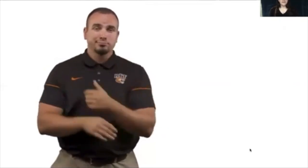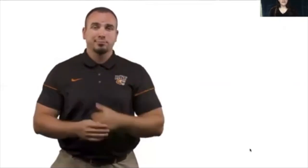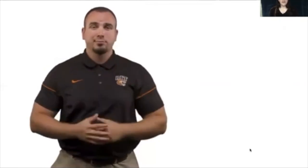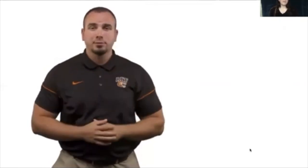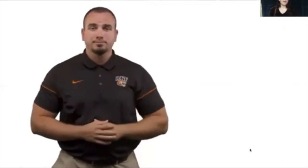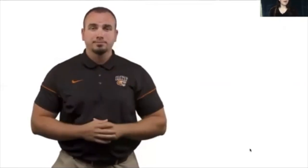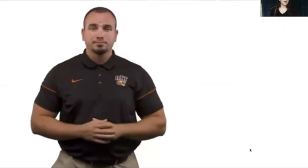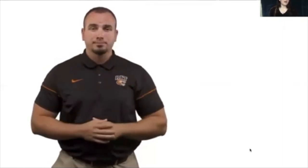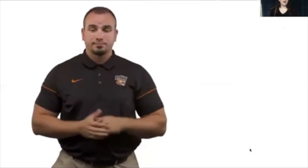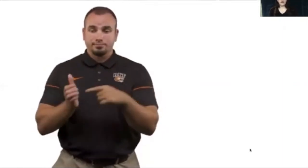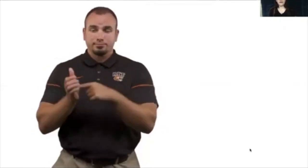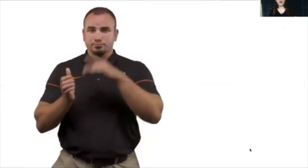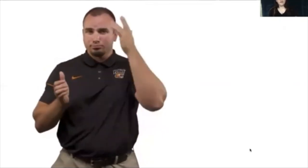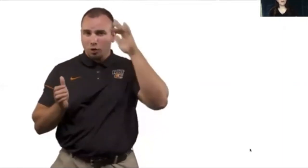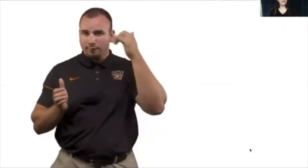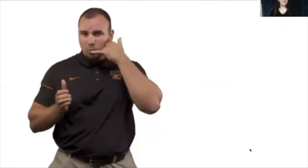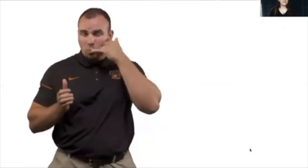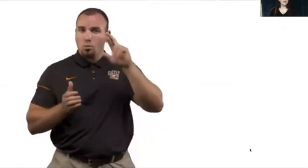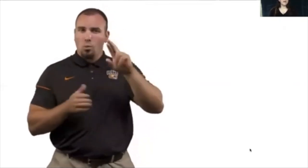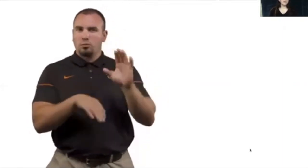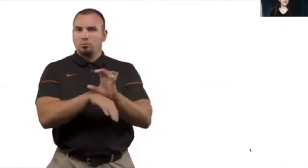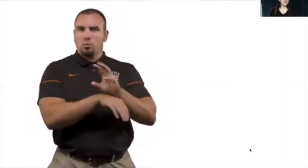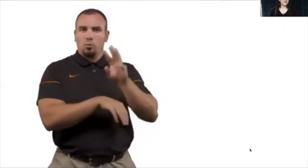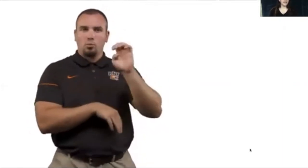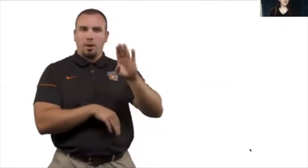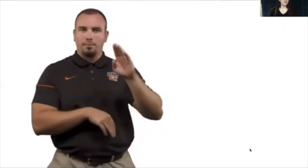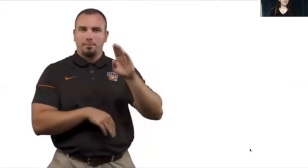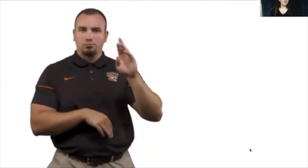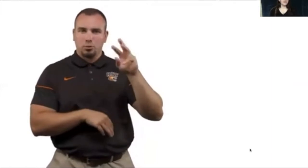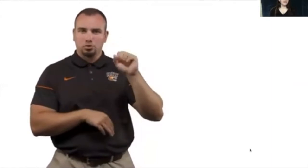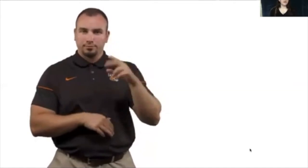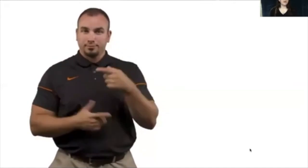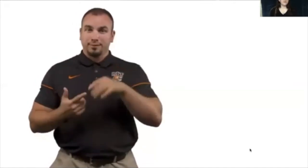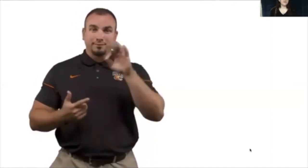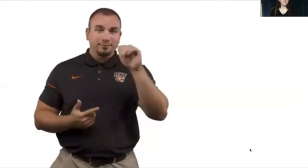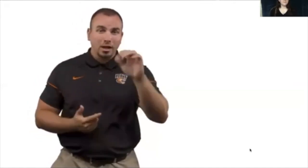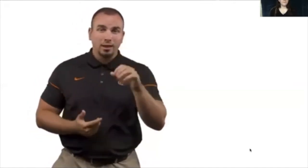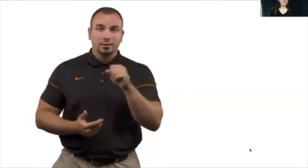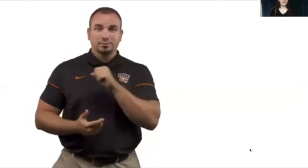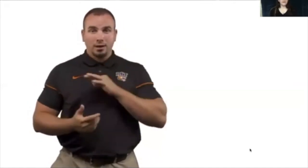office, and people that are coming on and off RIT's campus will need to check in with these QR codes.